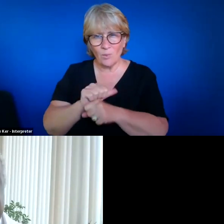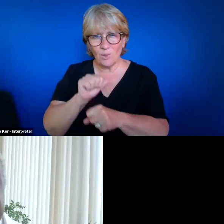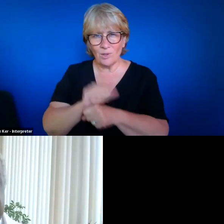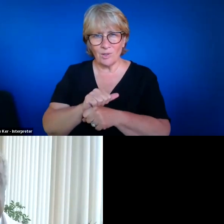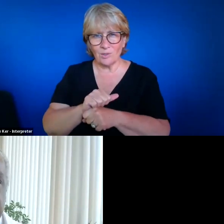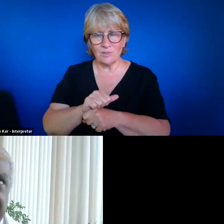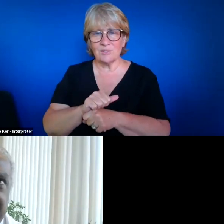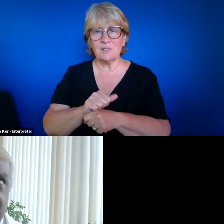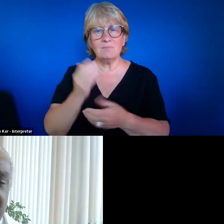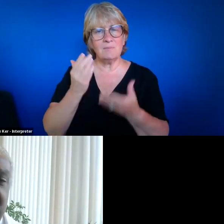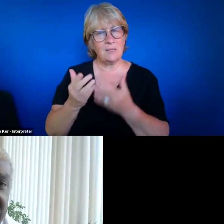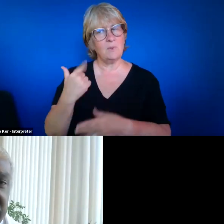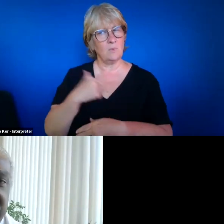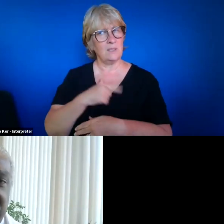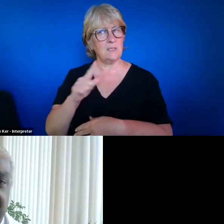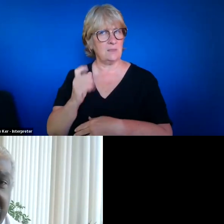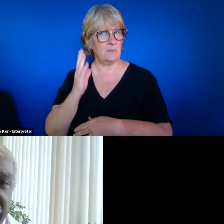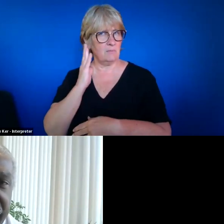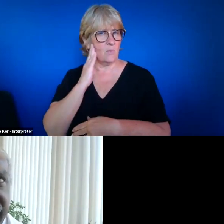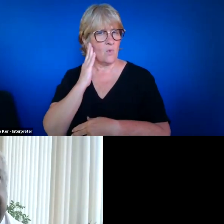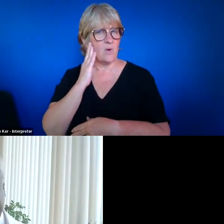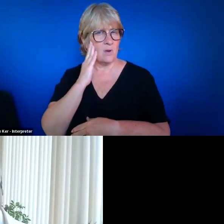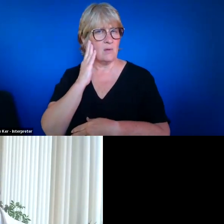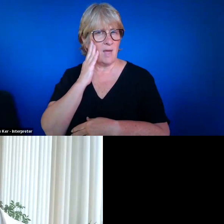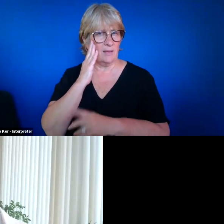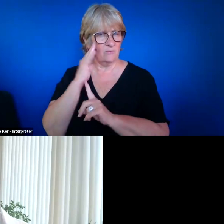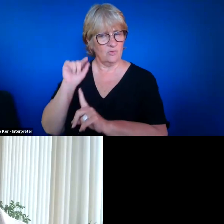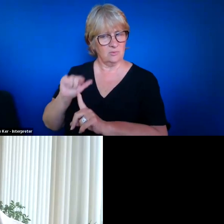I think we may need to be more mindful about